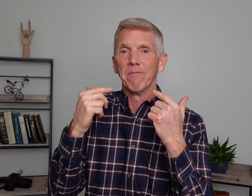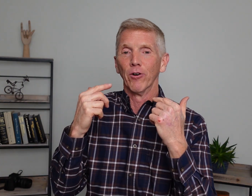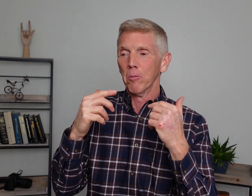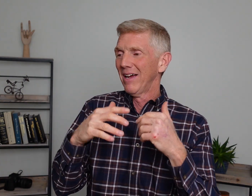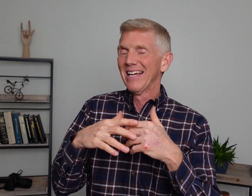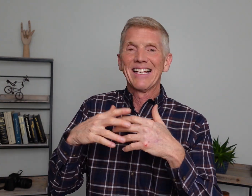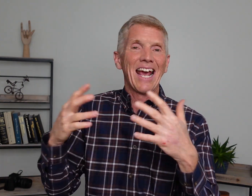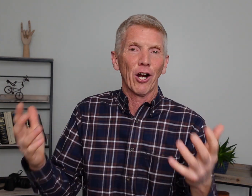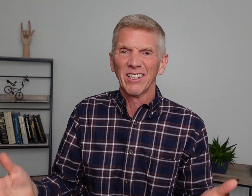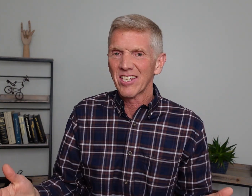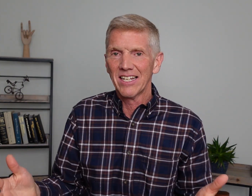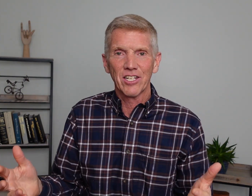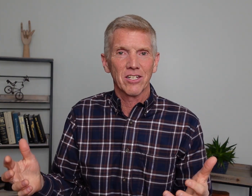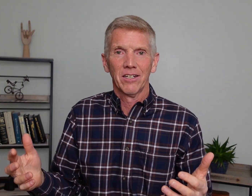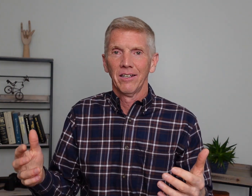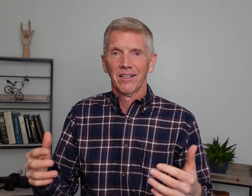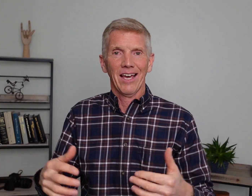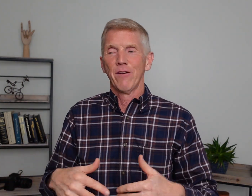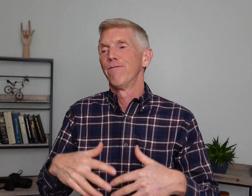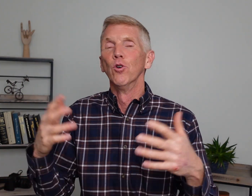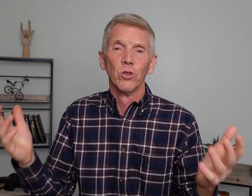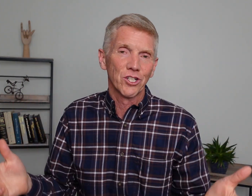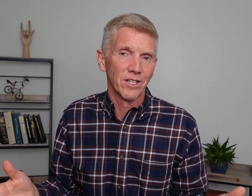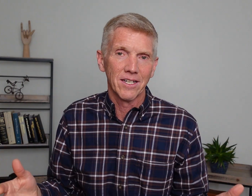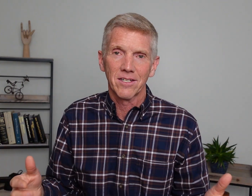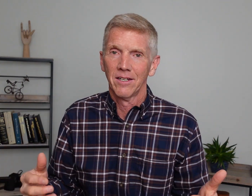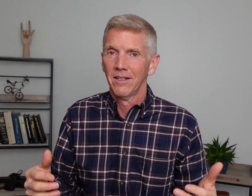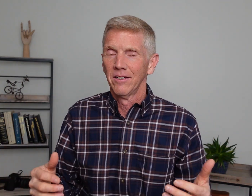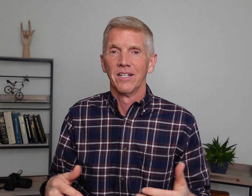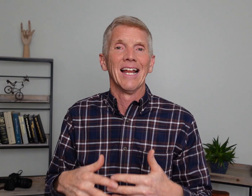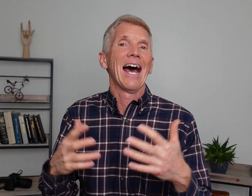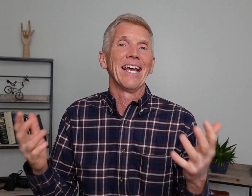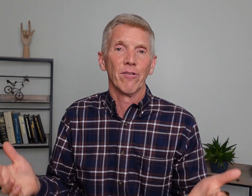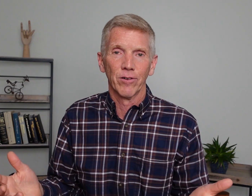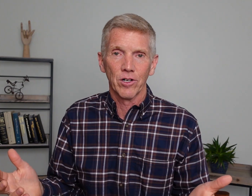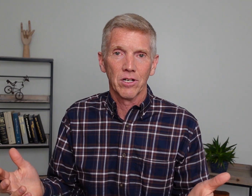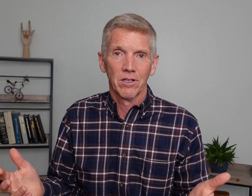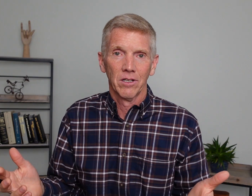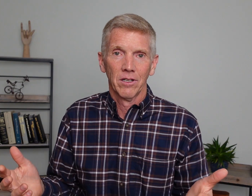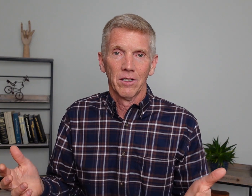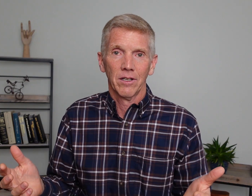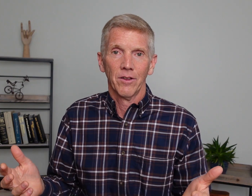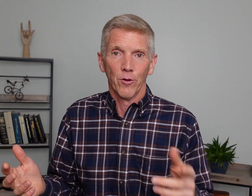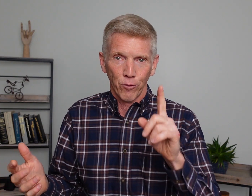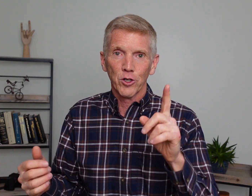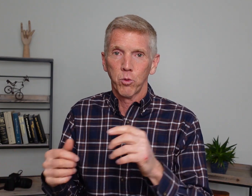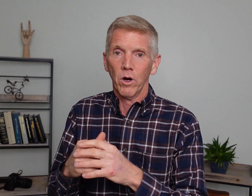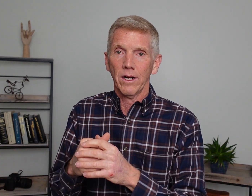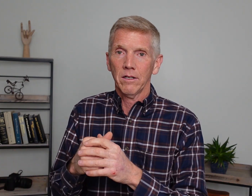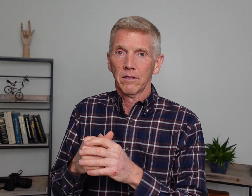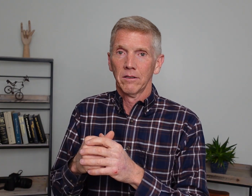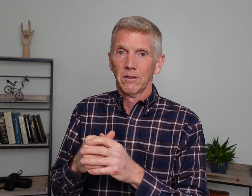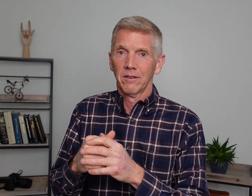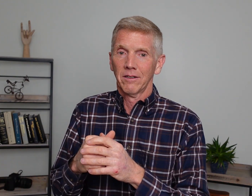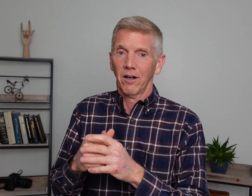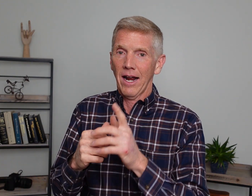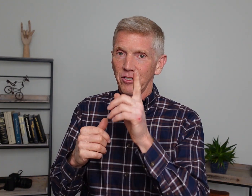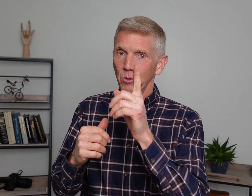adverb, carelessness, okay, foolishness, not effort. The first one, all right, let's do it